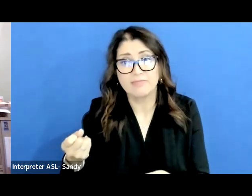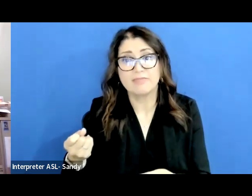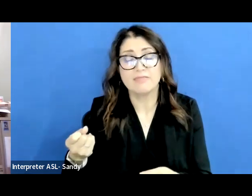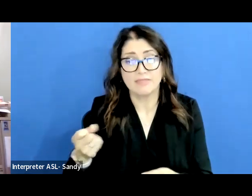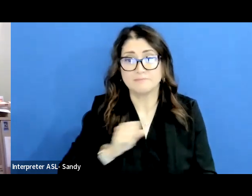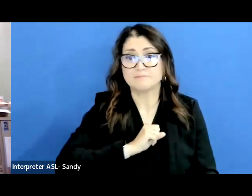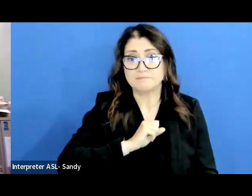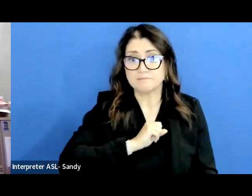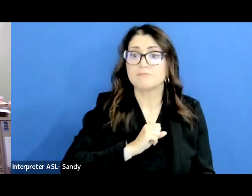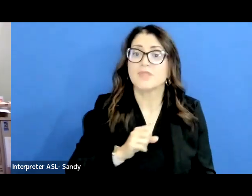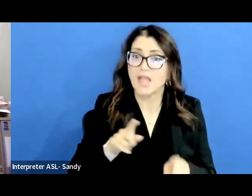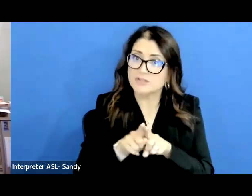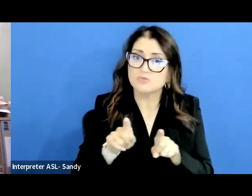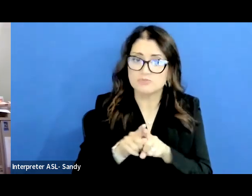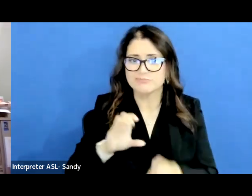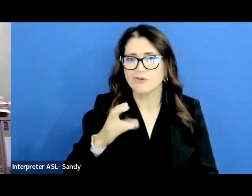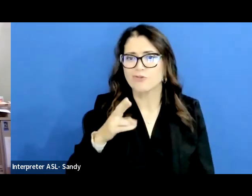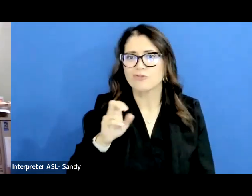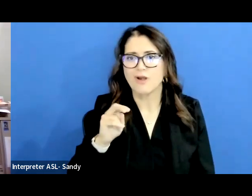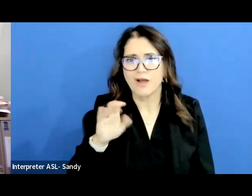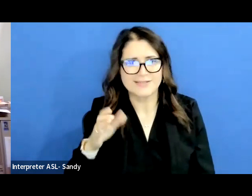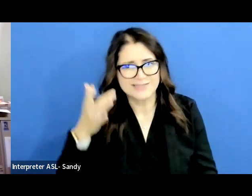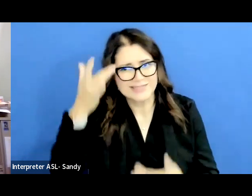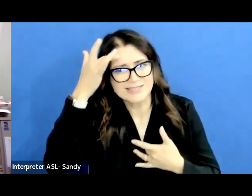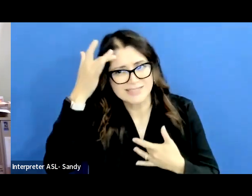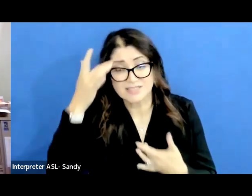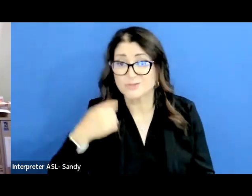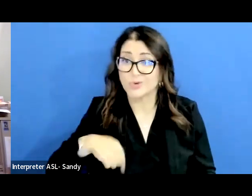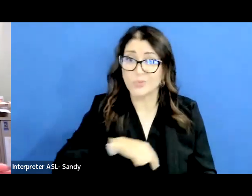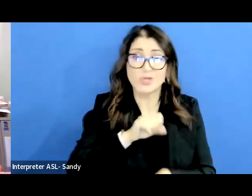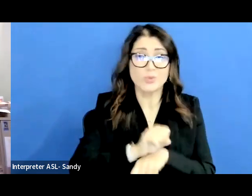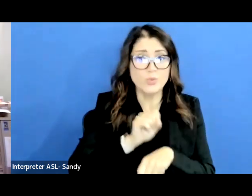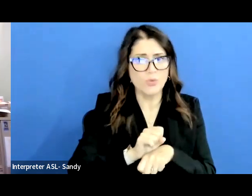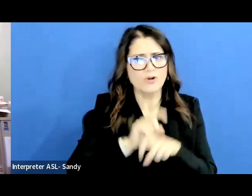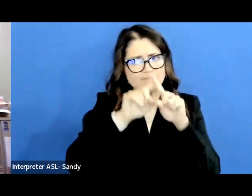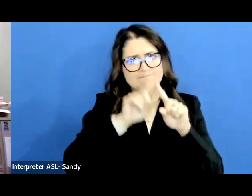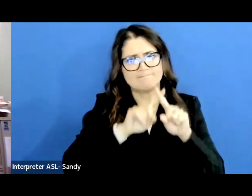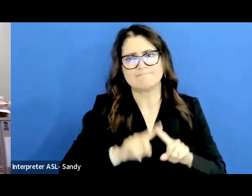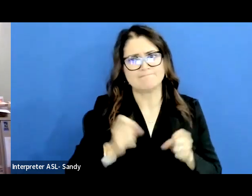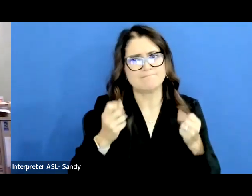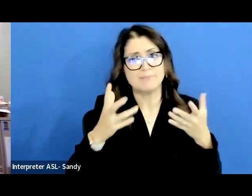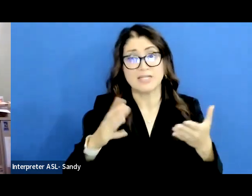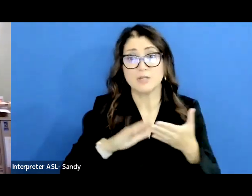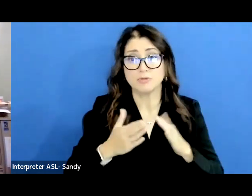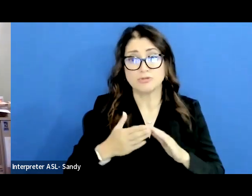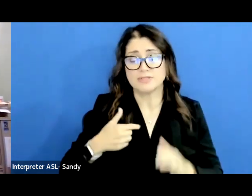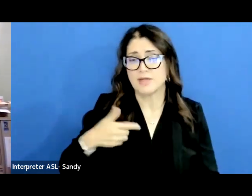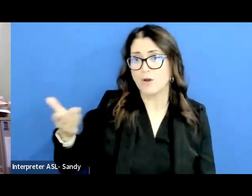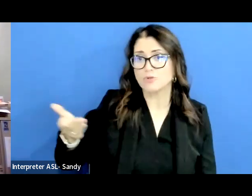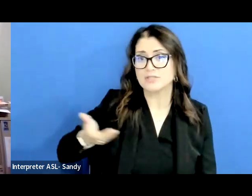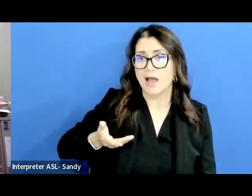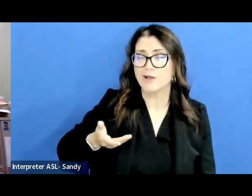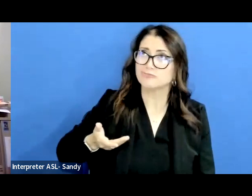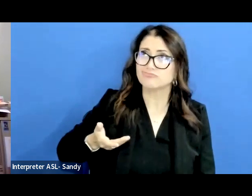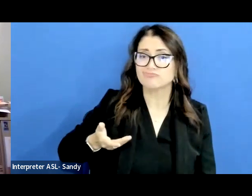as well as chronic diseases. So we work with a lot of communities, and I was hired